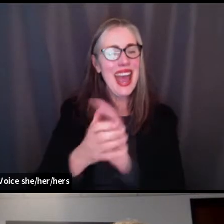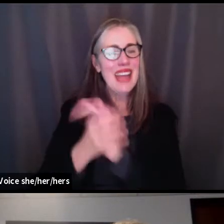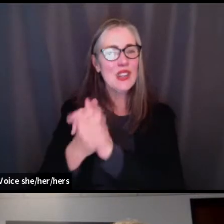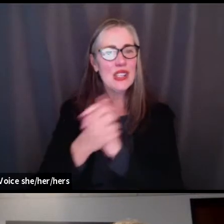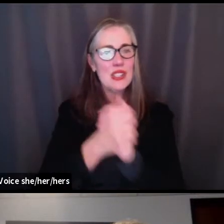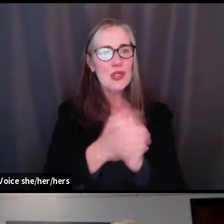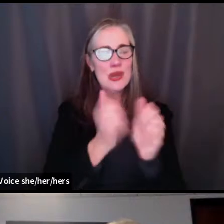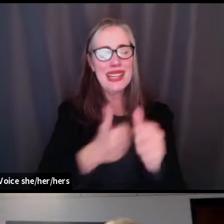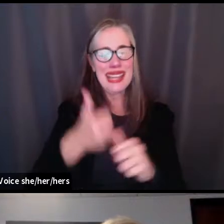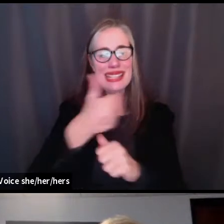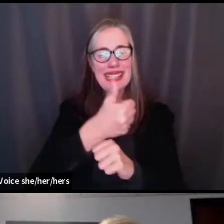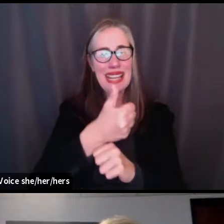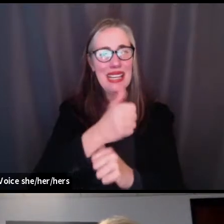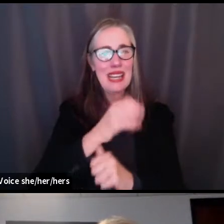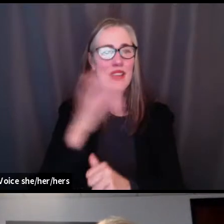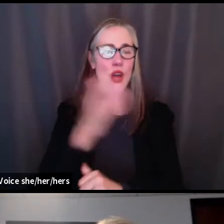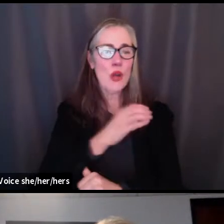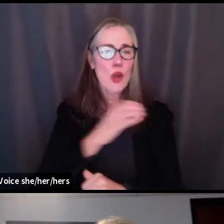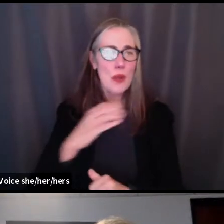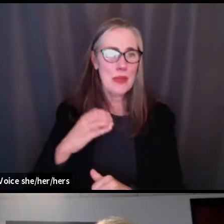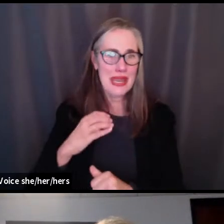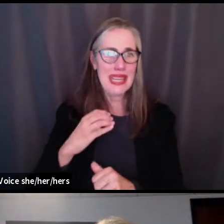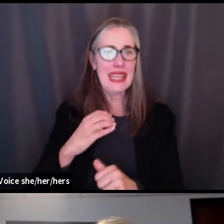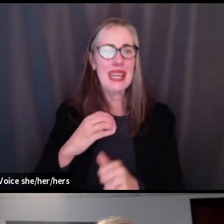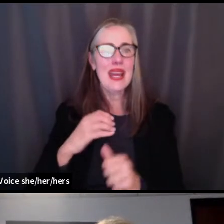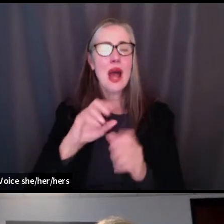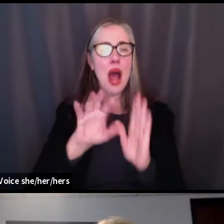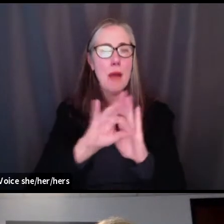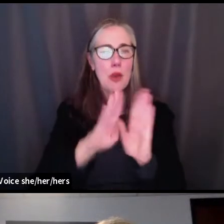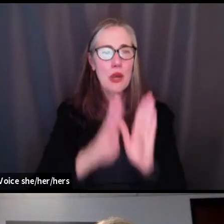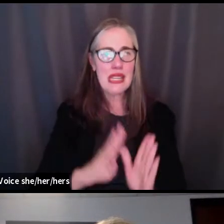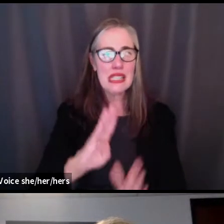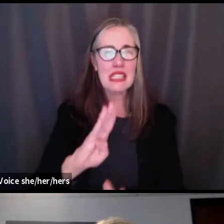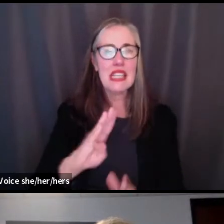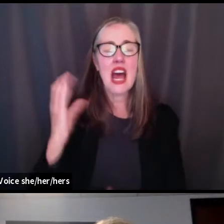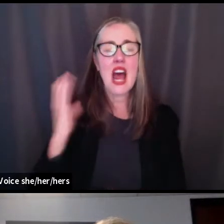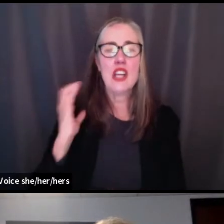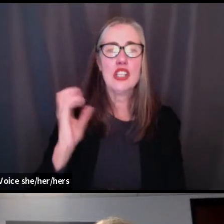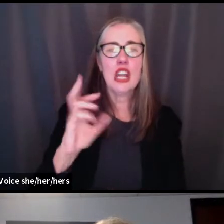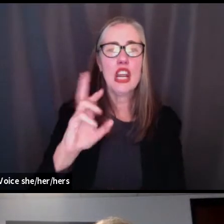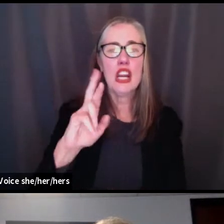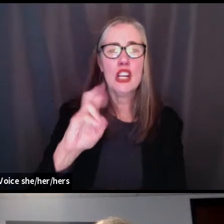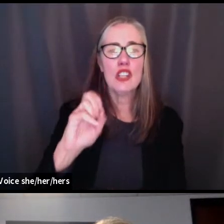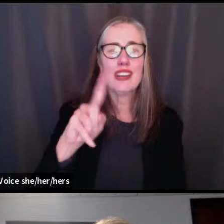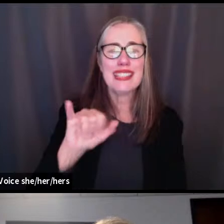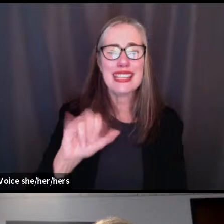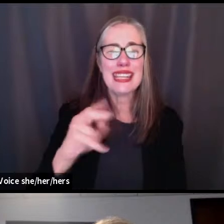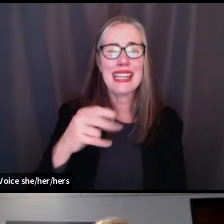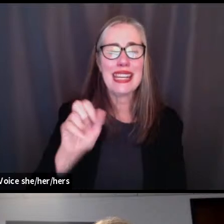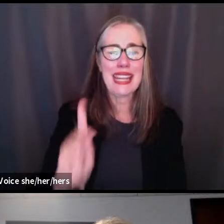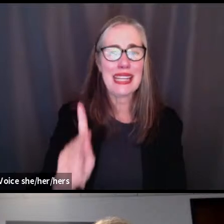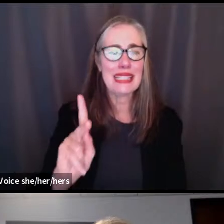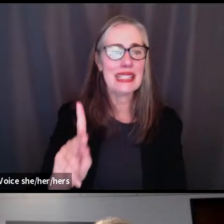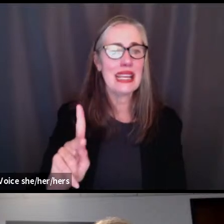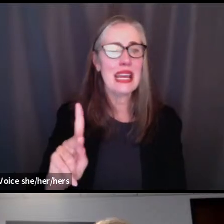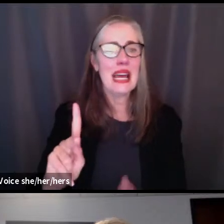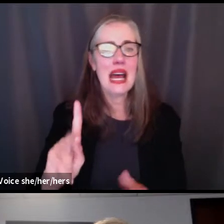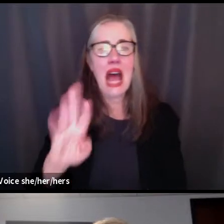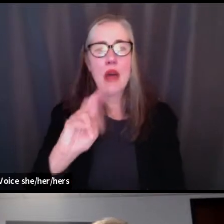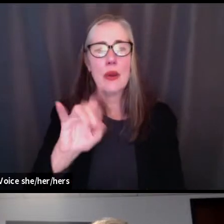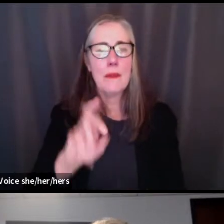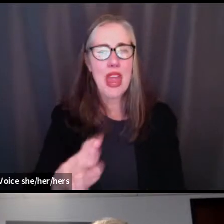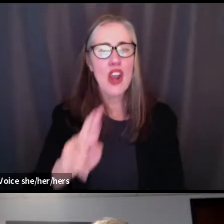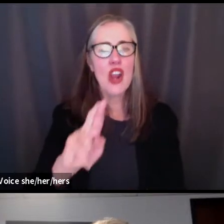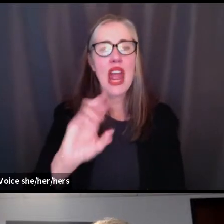committee appointees, our chair, Rusty Hicks, Mayor Hilda, Robert Garcia, and Supervisor Hilda Solis. And